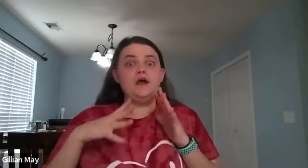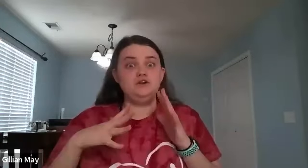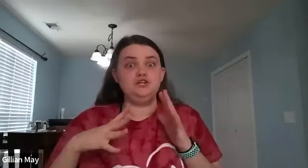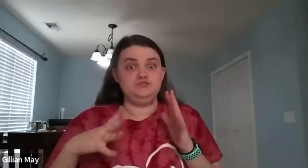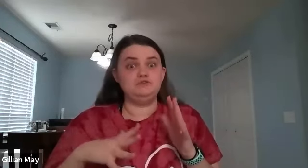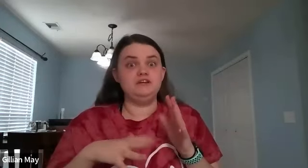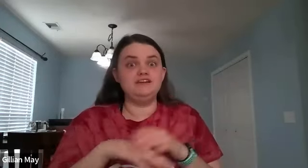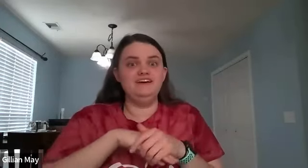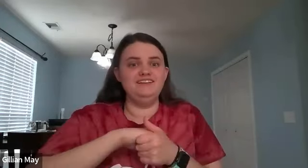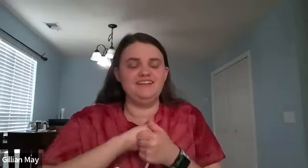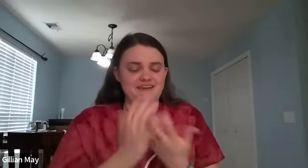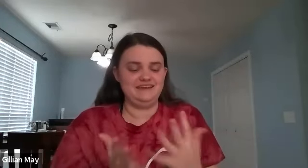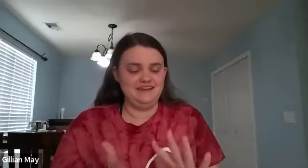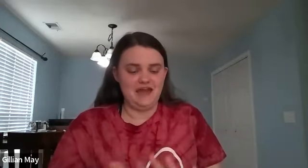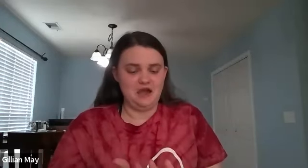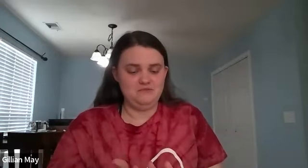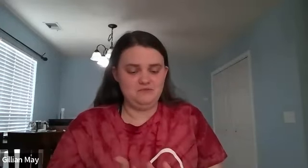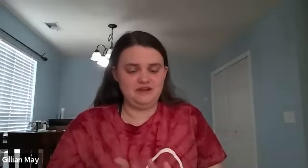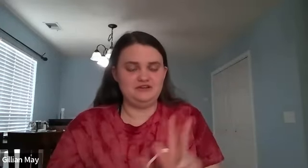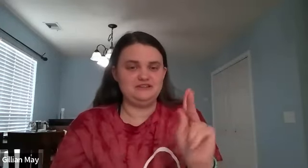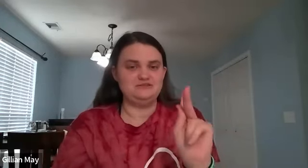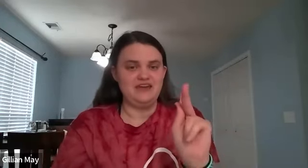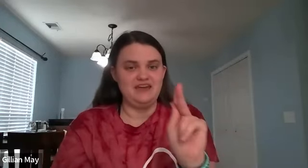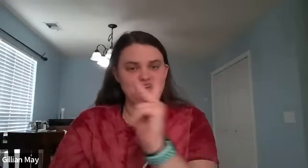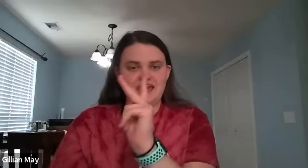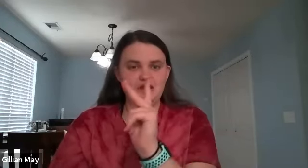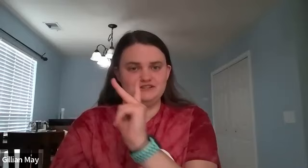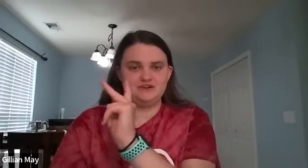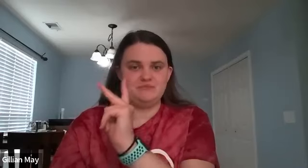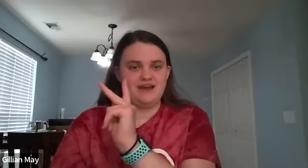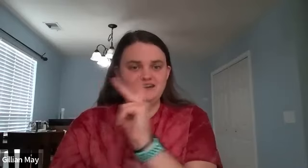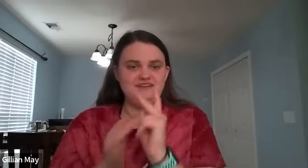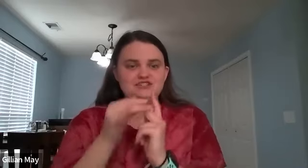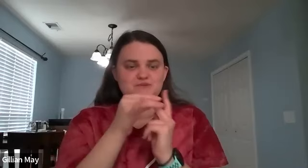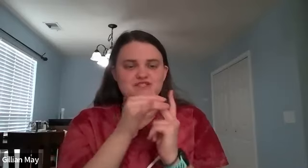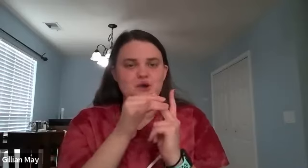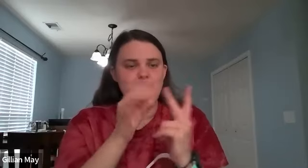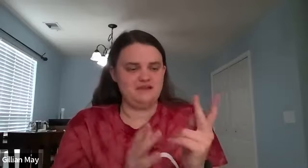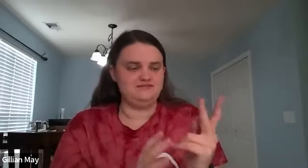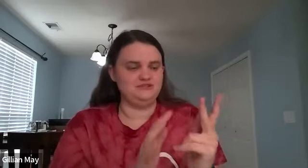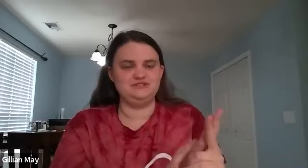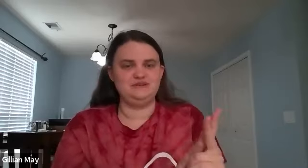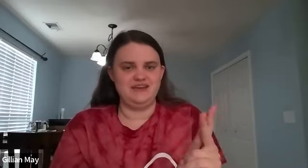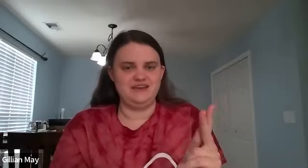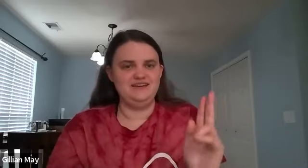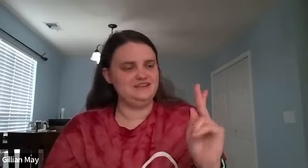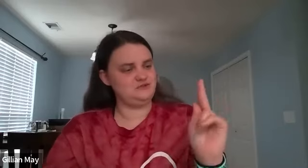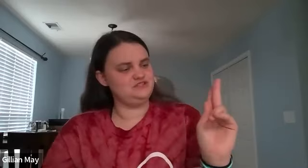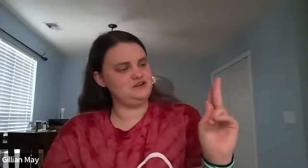are you doing? Like I remember I couldn't do K. K hurt so bad. It just was so painful to do K. So I started like